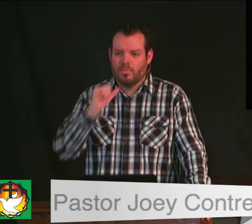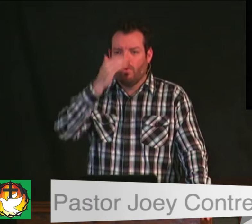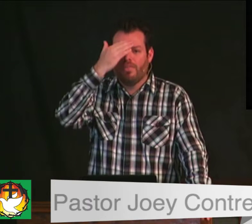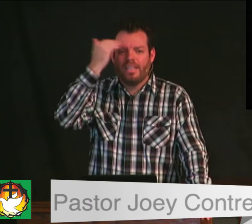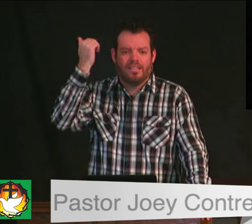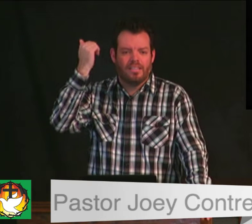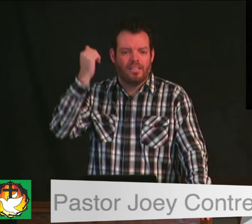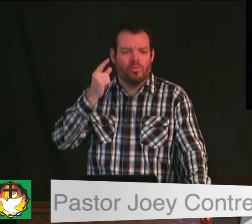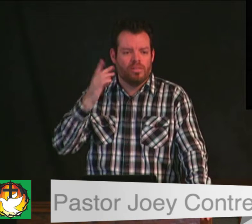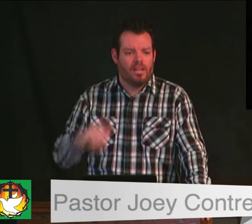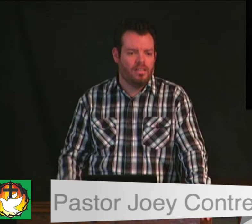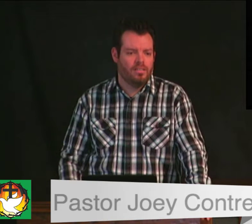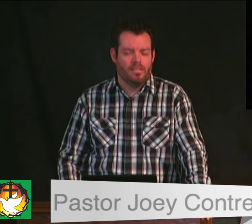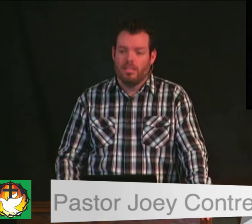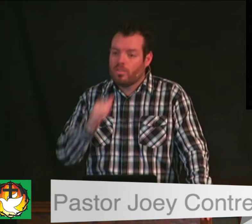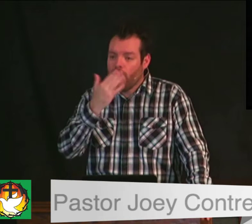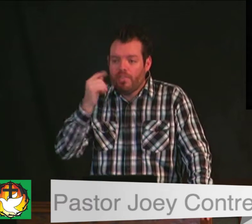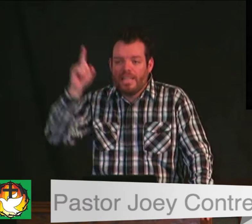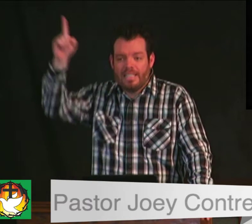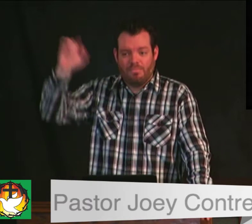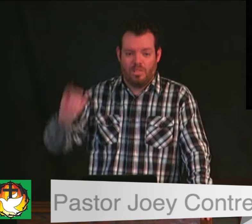Don't forget the word of God. Don't forget him to